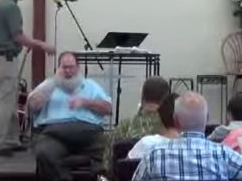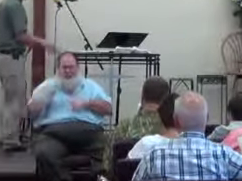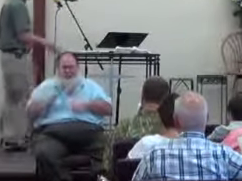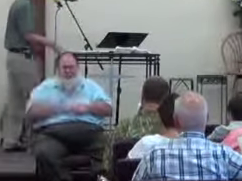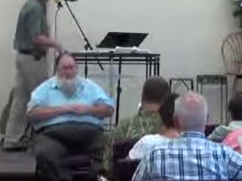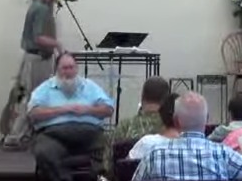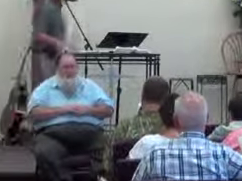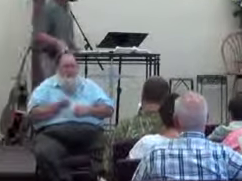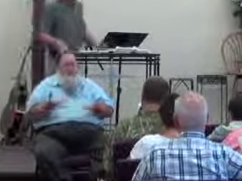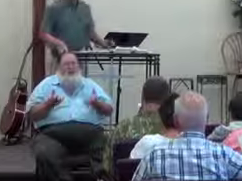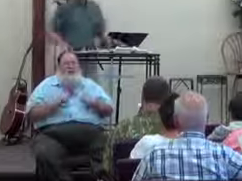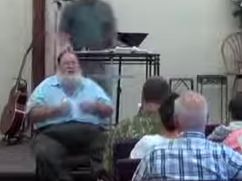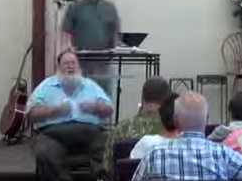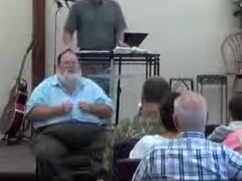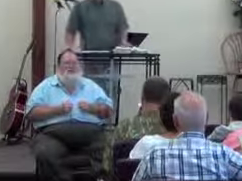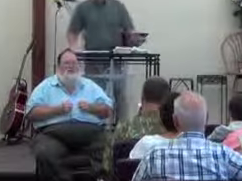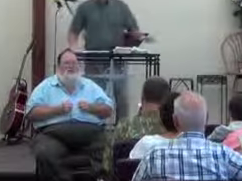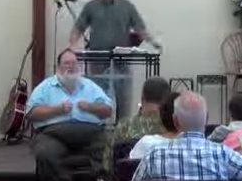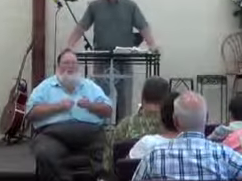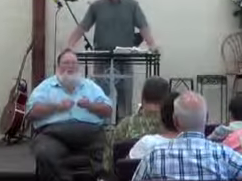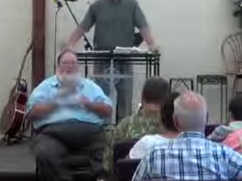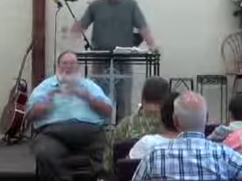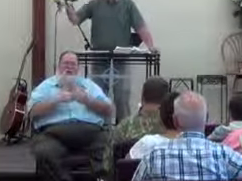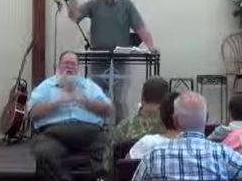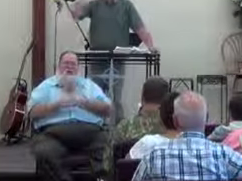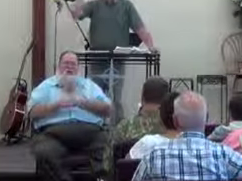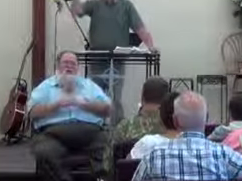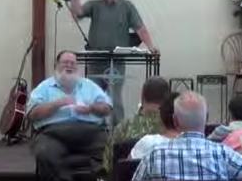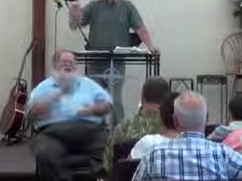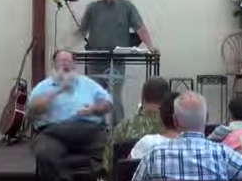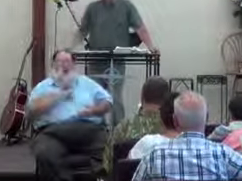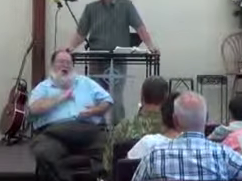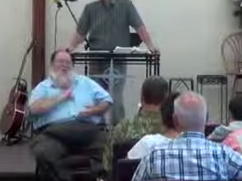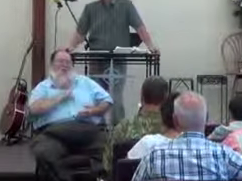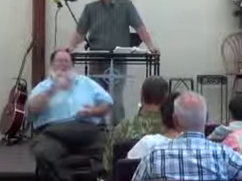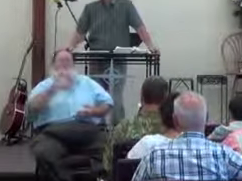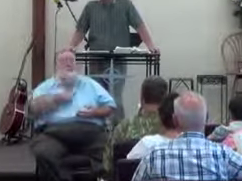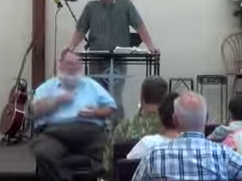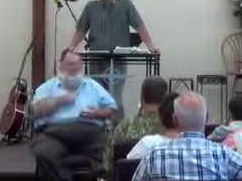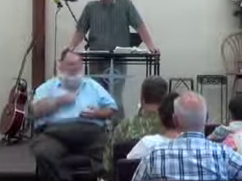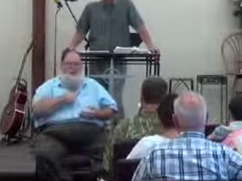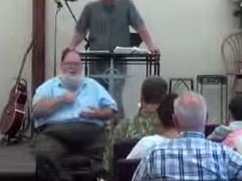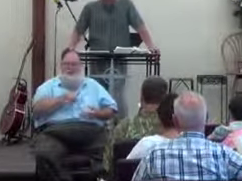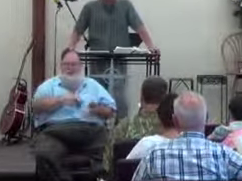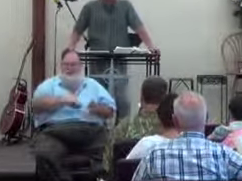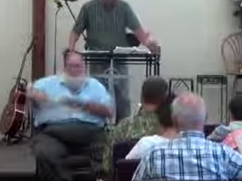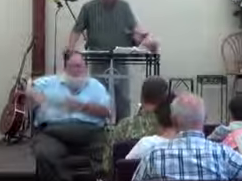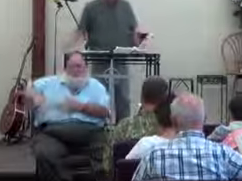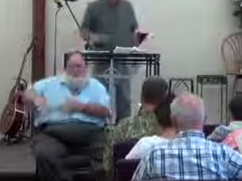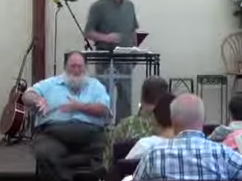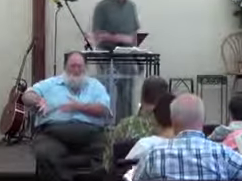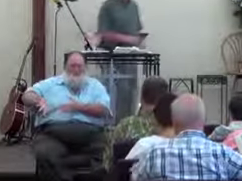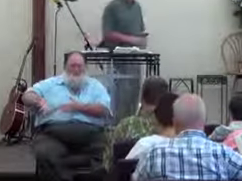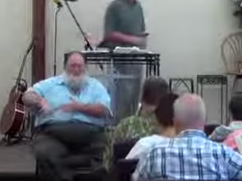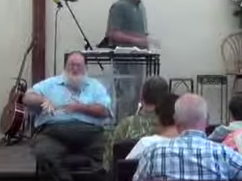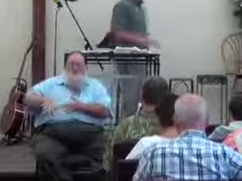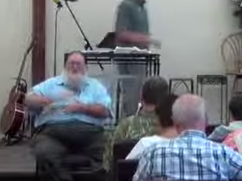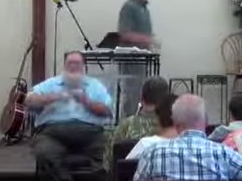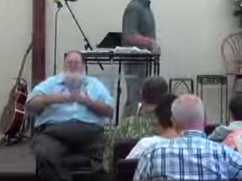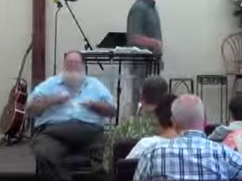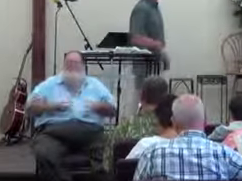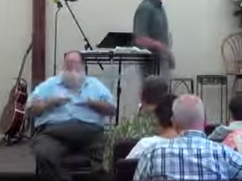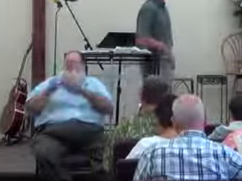of the I's and the me's and focus on the you this morning. And just give it to God, give it unto God.